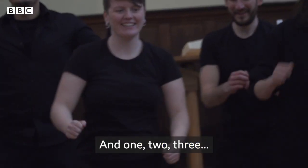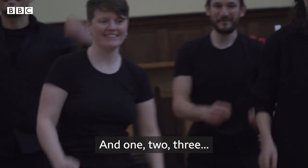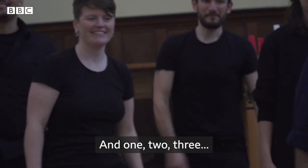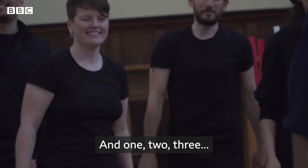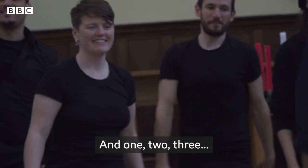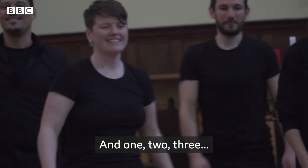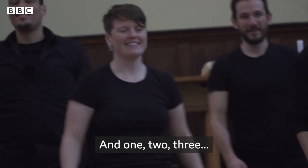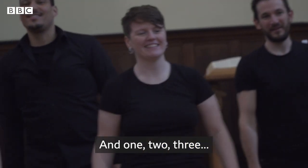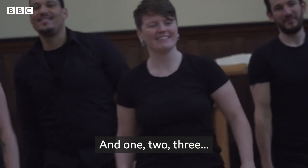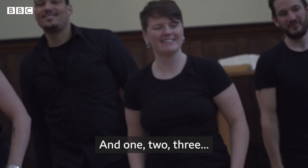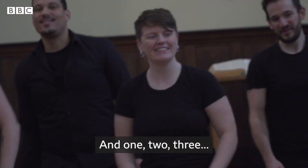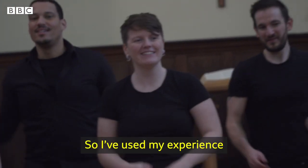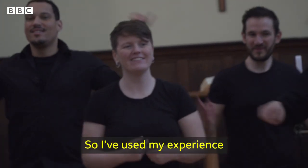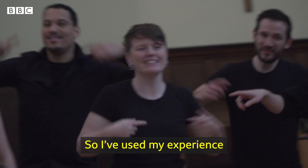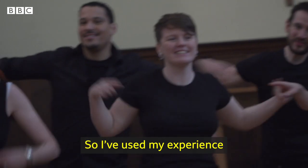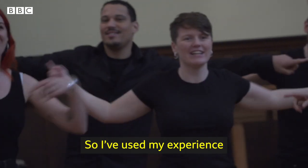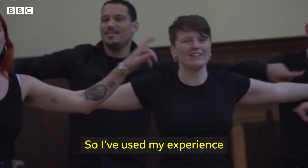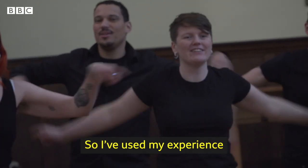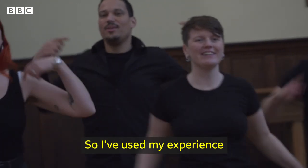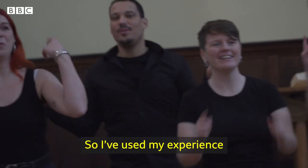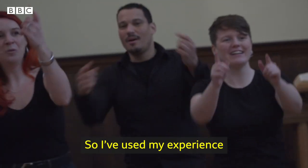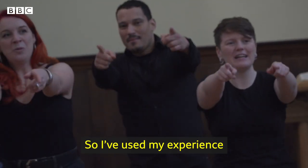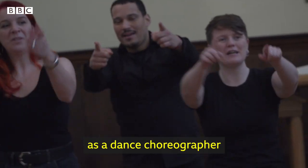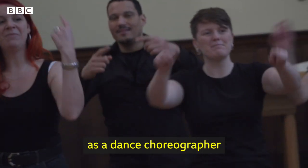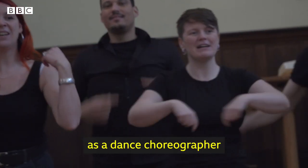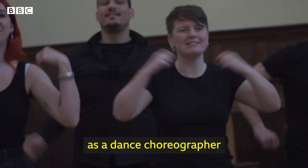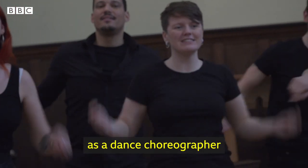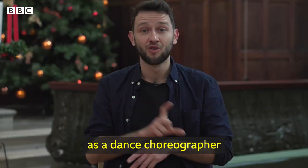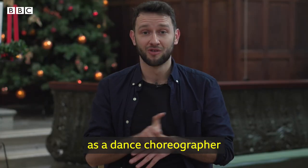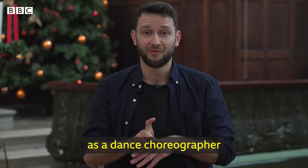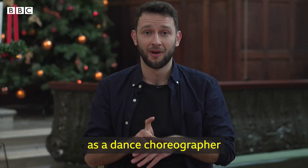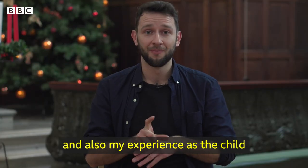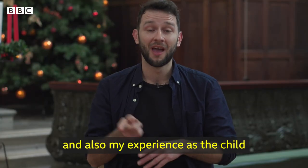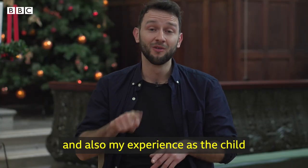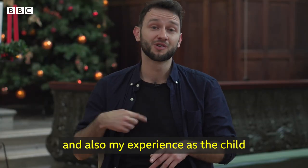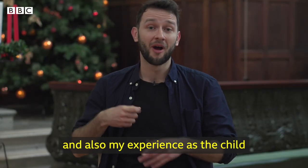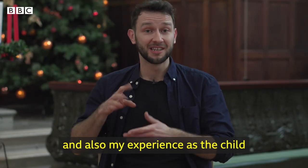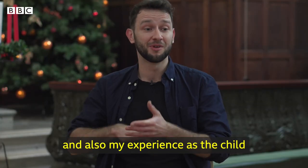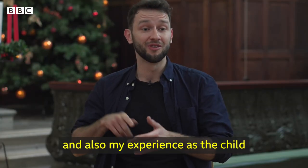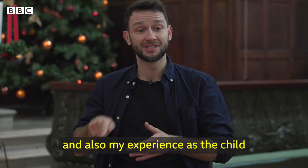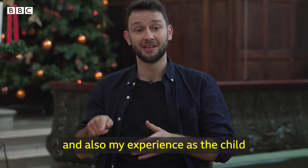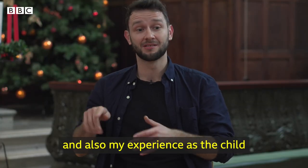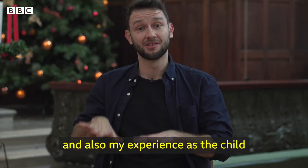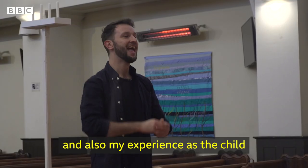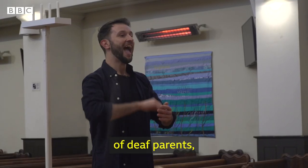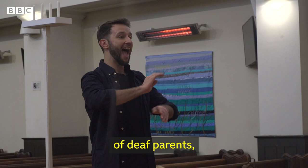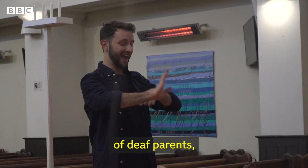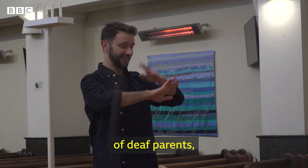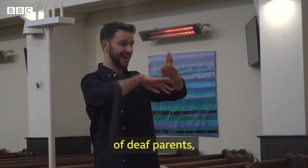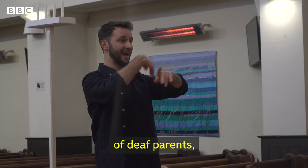One, two, three, we wish. So I've used my experience as a dance choreographer and also my experience as the child of deaf